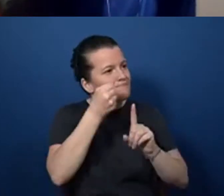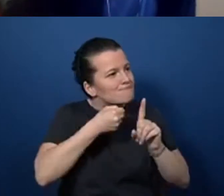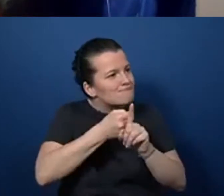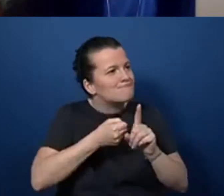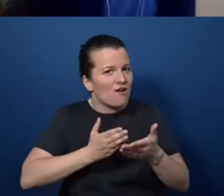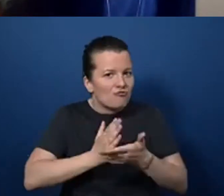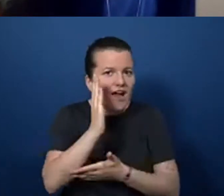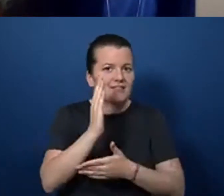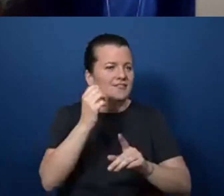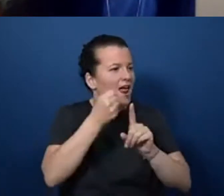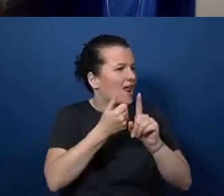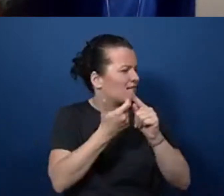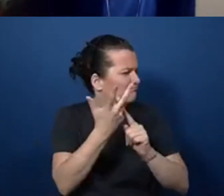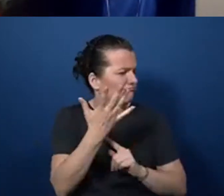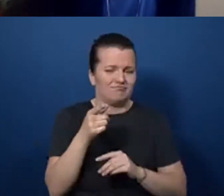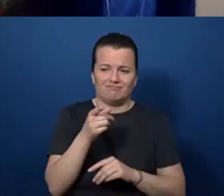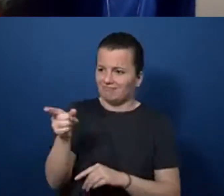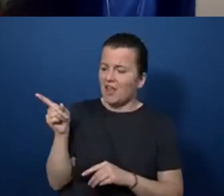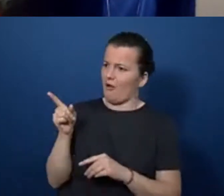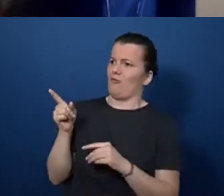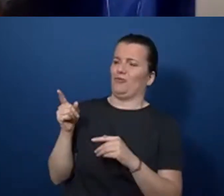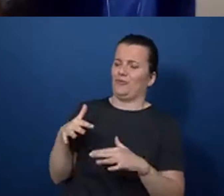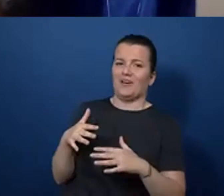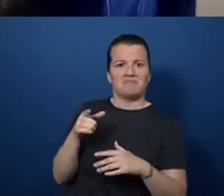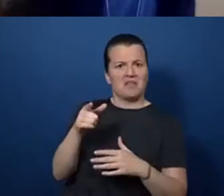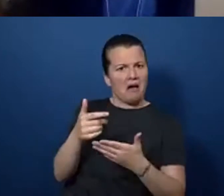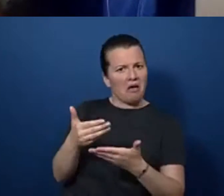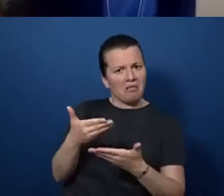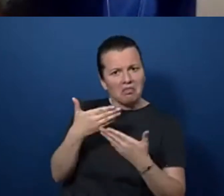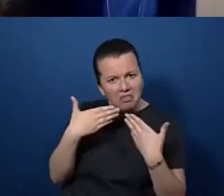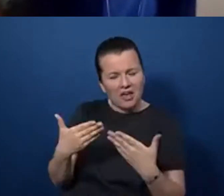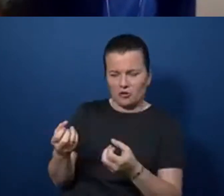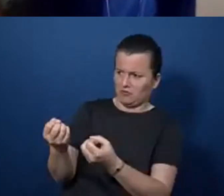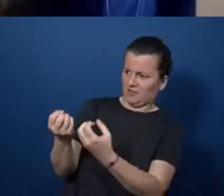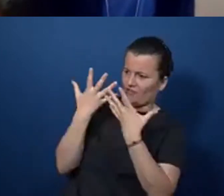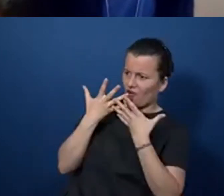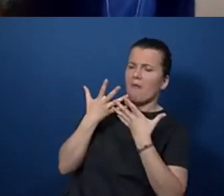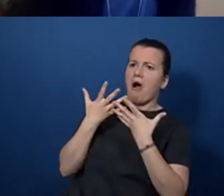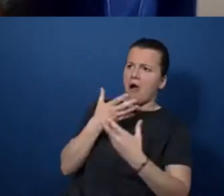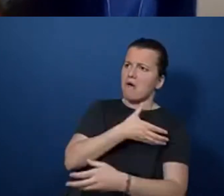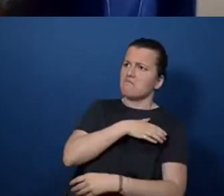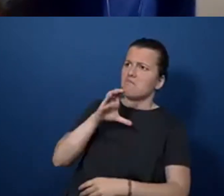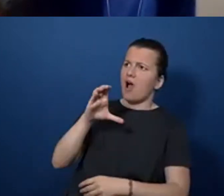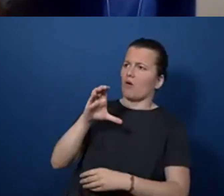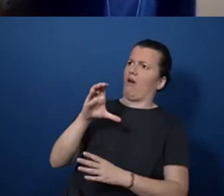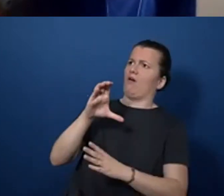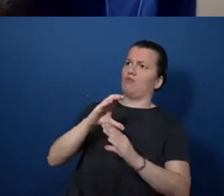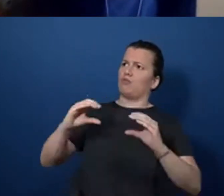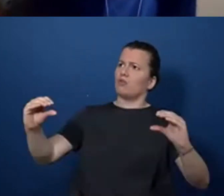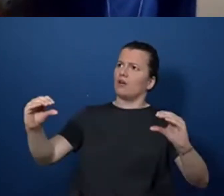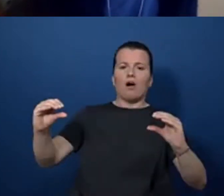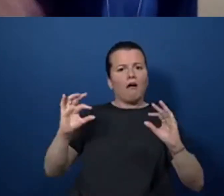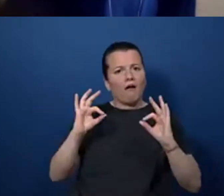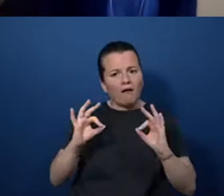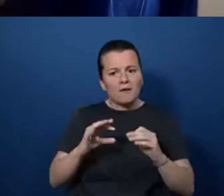really enlightening. I mean, things I didn't think about before, I mean, conceptually. So I see Kiki. Can we